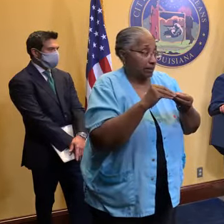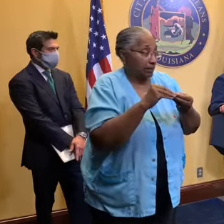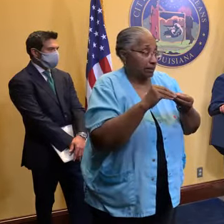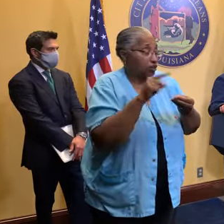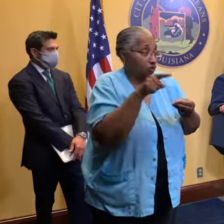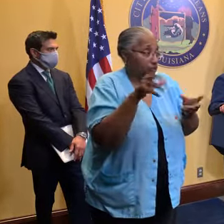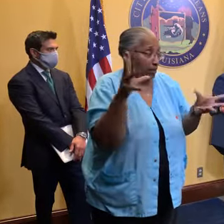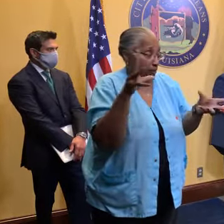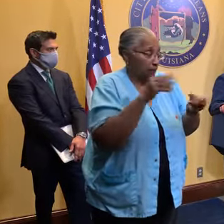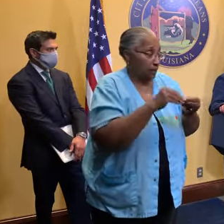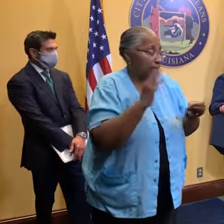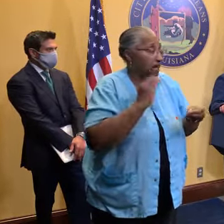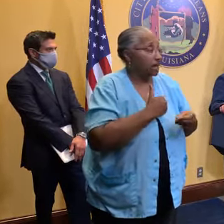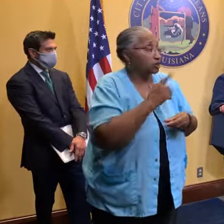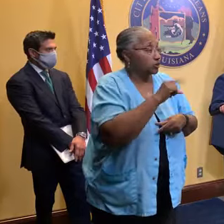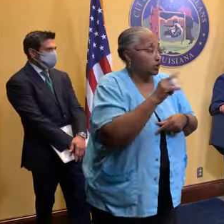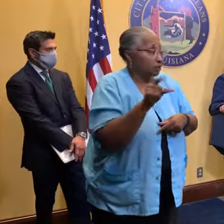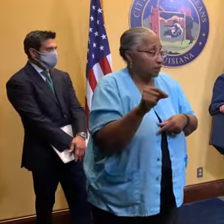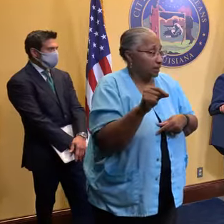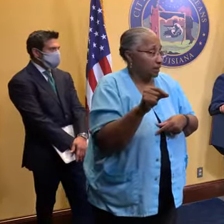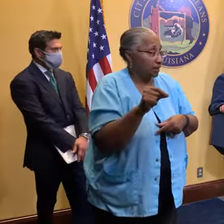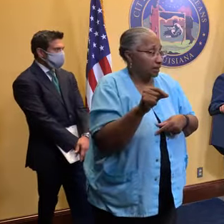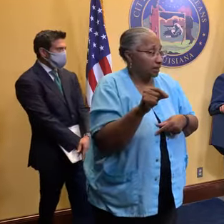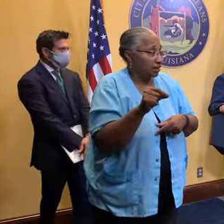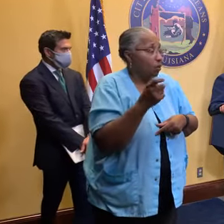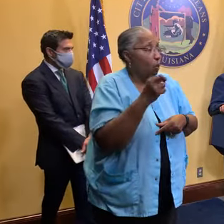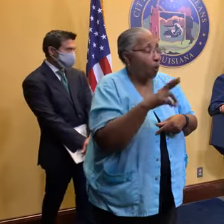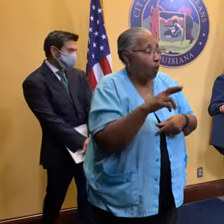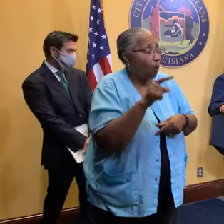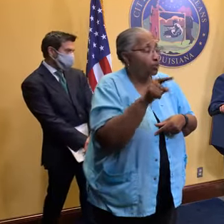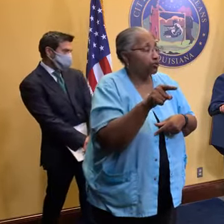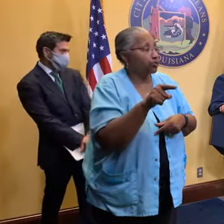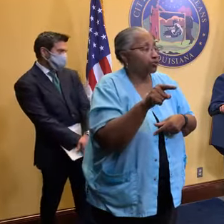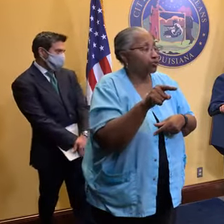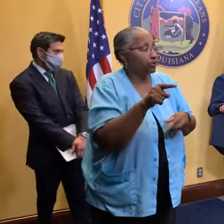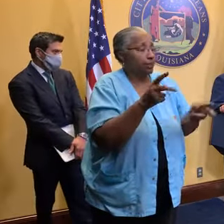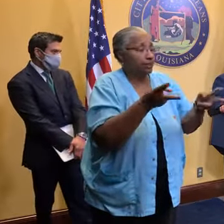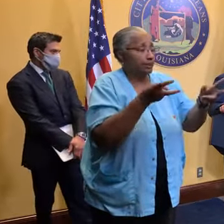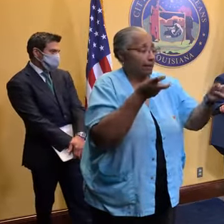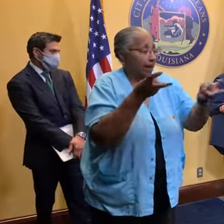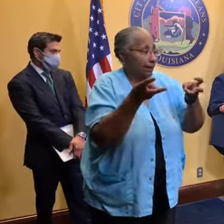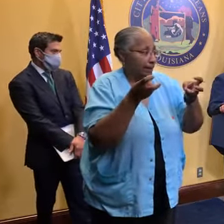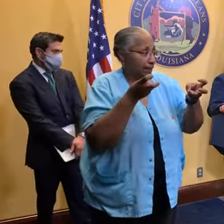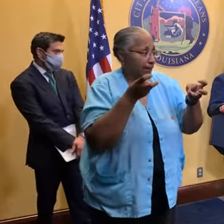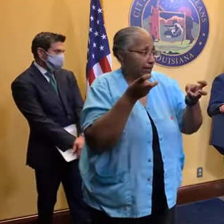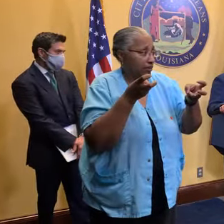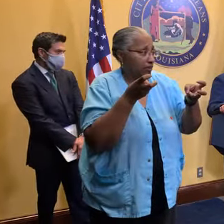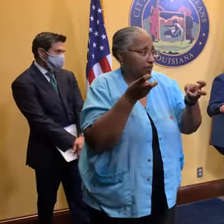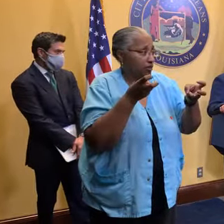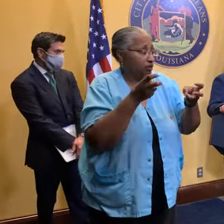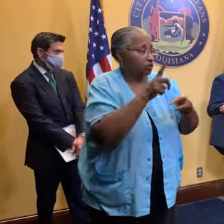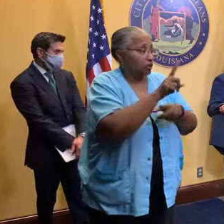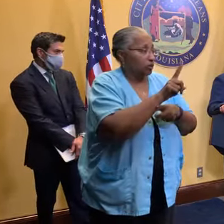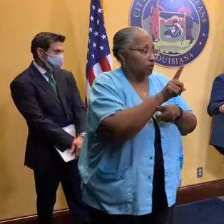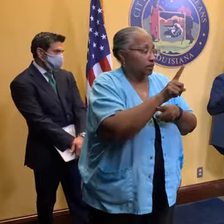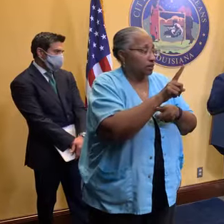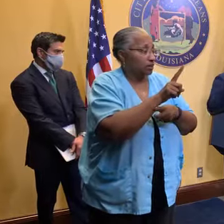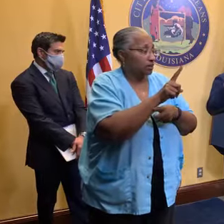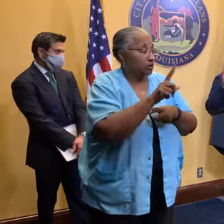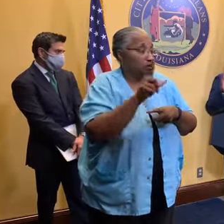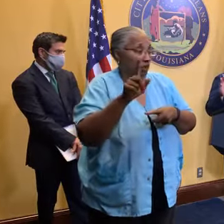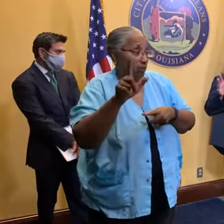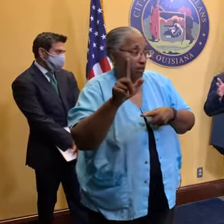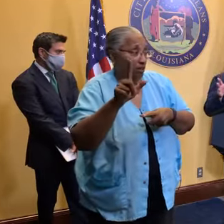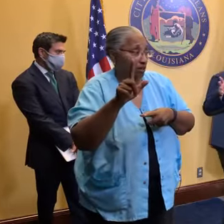you're combining our 2020 as well, or you're just taking the 21. Sorry. You're